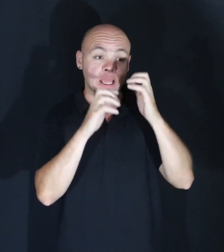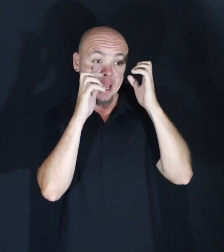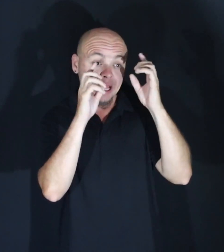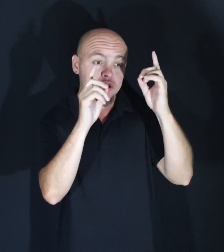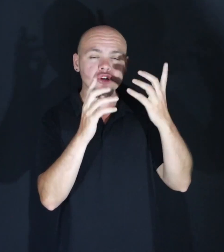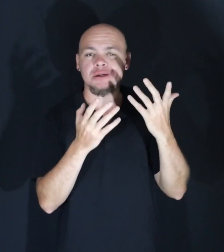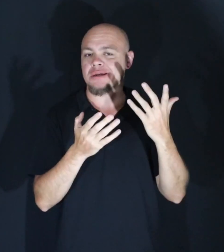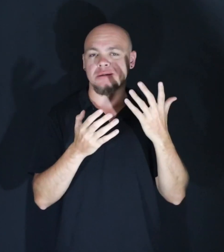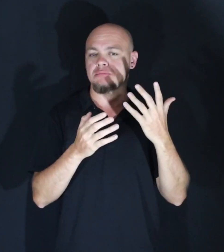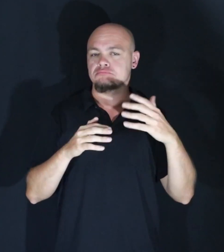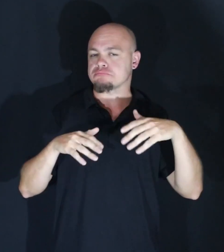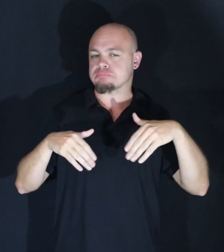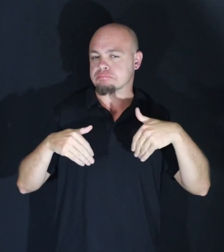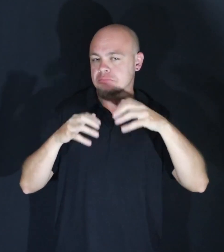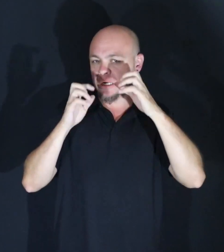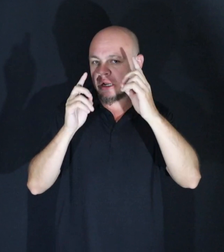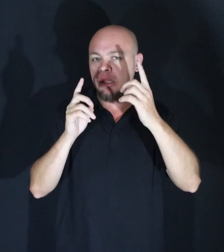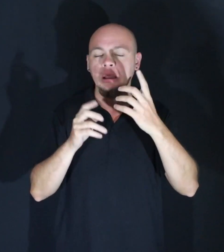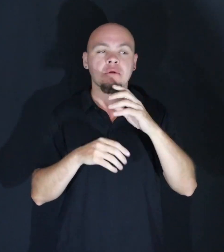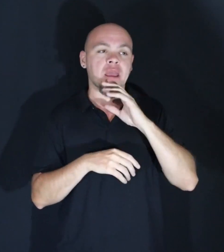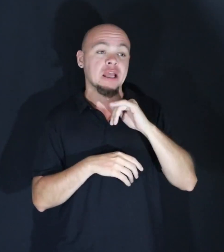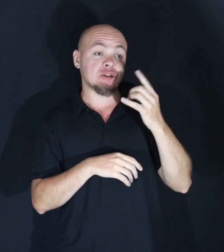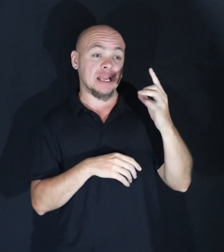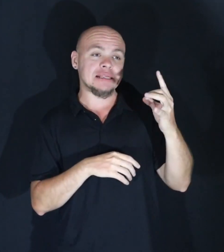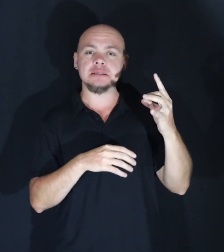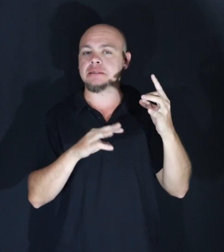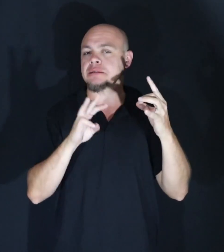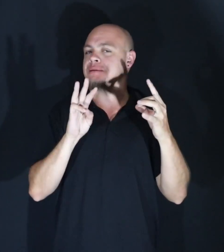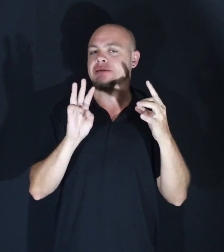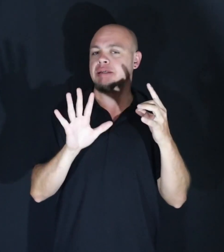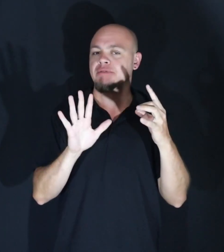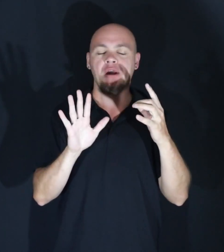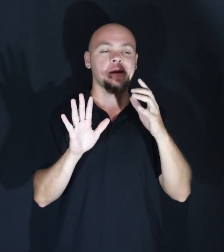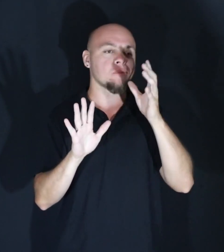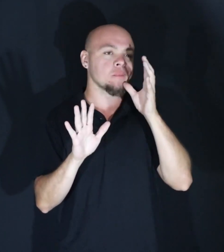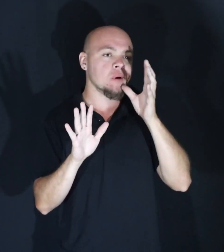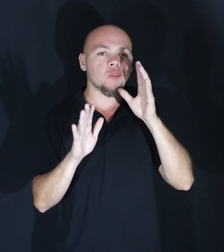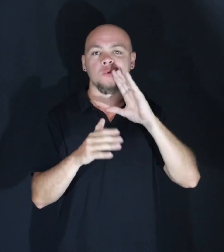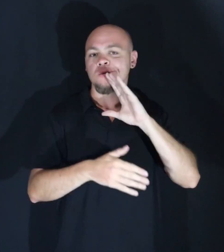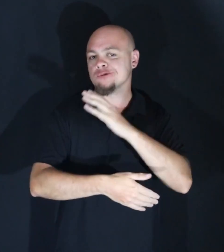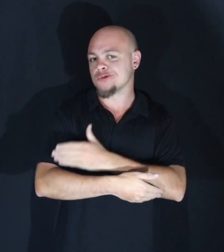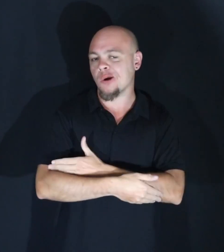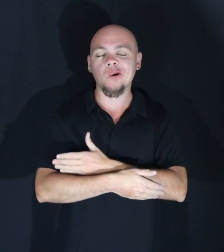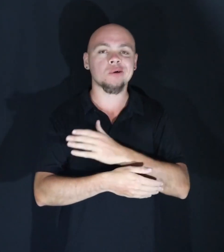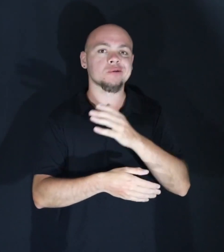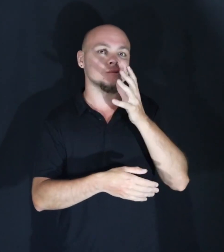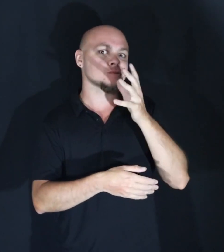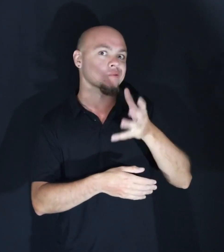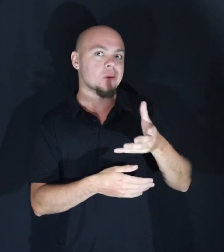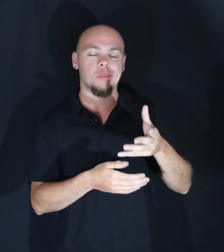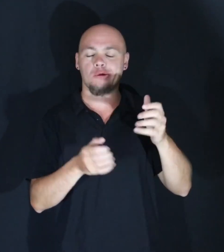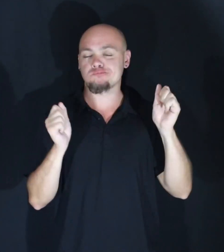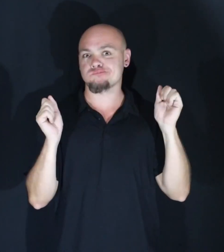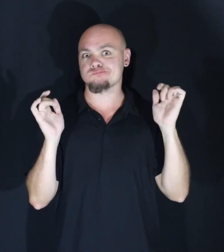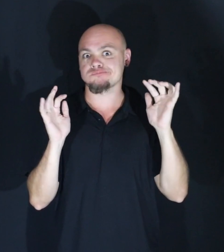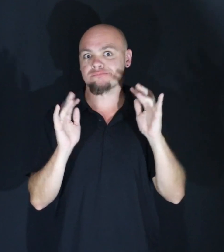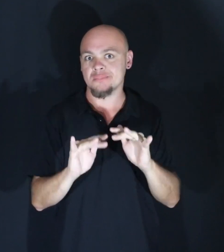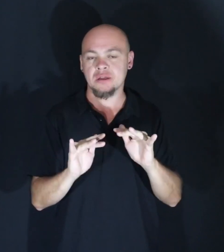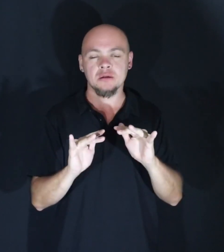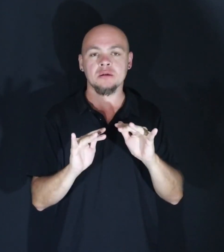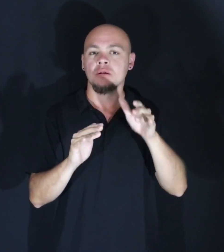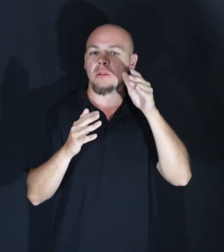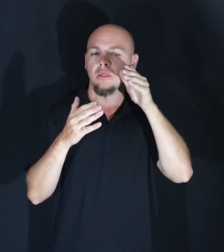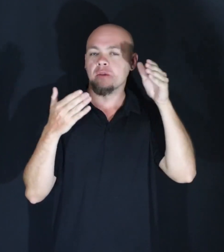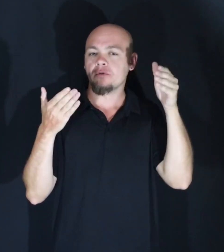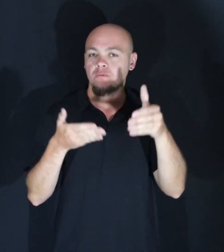uneducated, 18-year-olds, 65-year-olds, mothers, daughters, and grandmothers. And though the focus